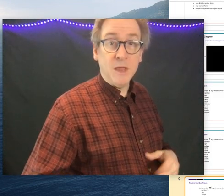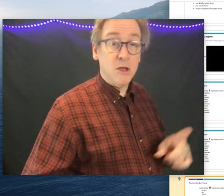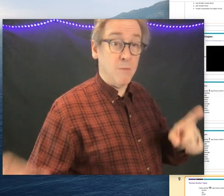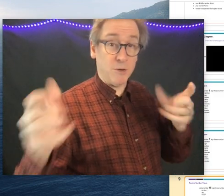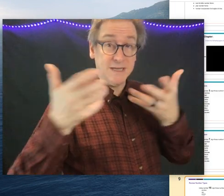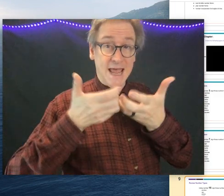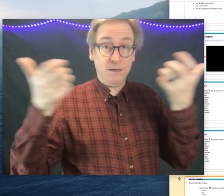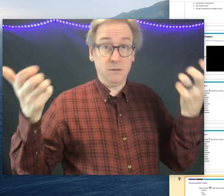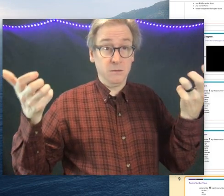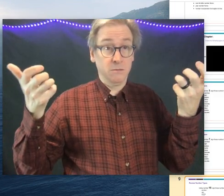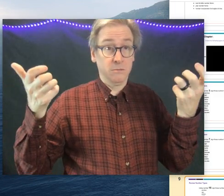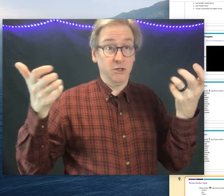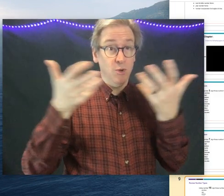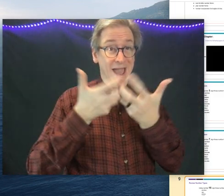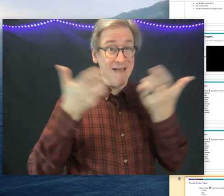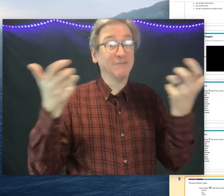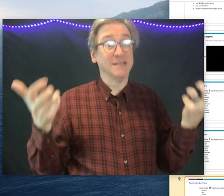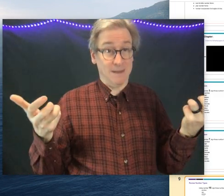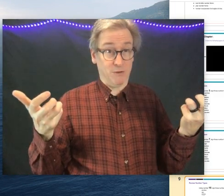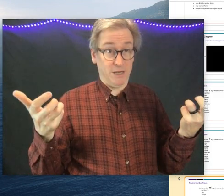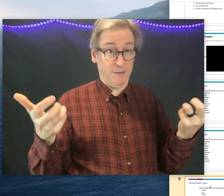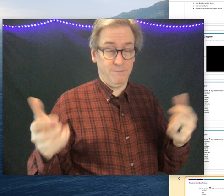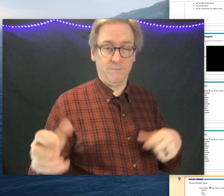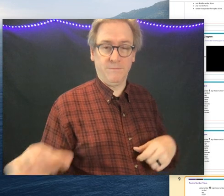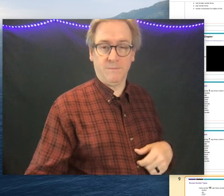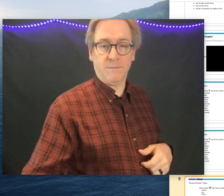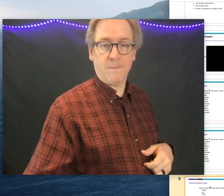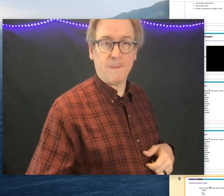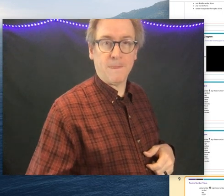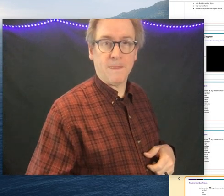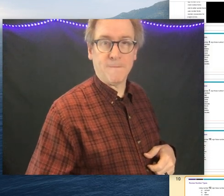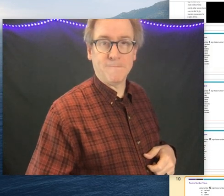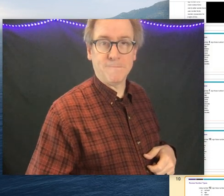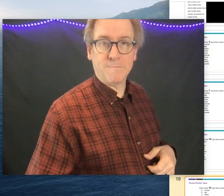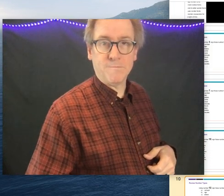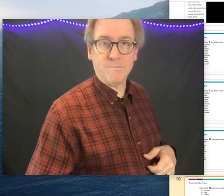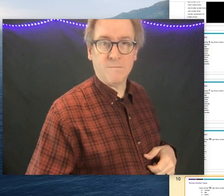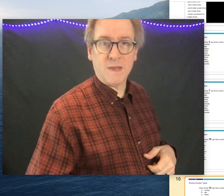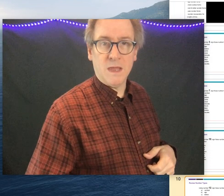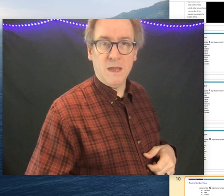10. Remember, 10, you have to separate them.